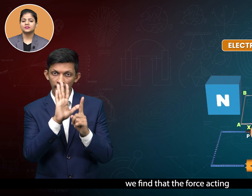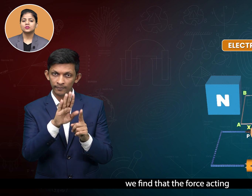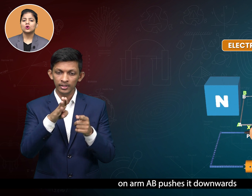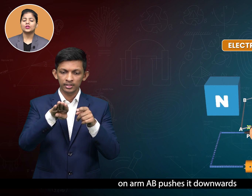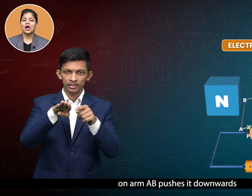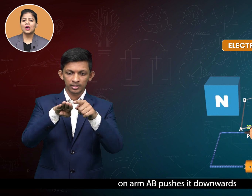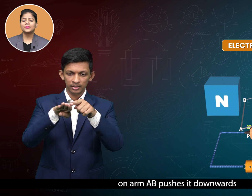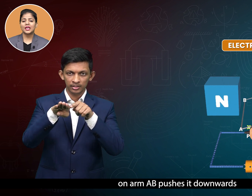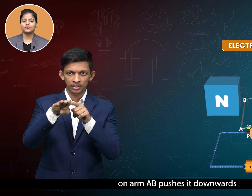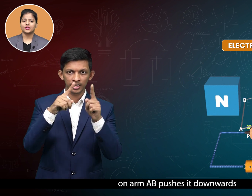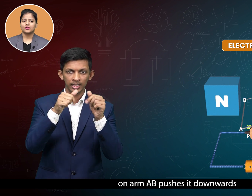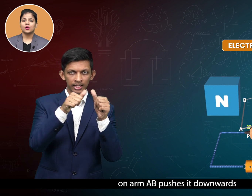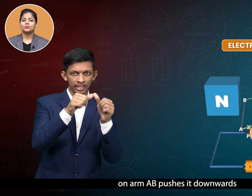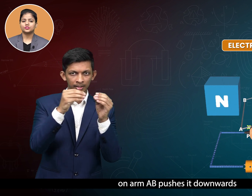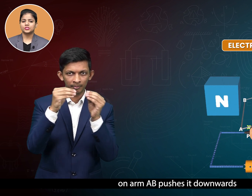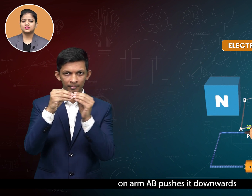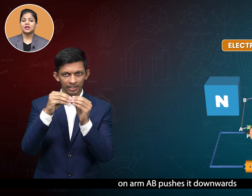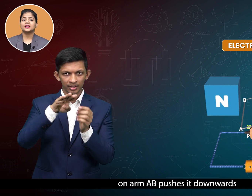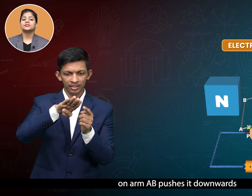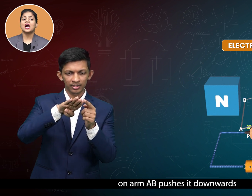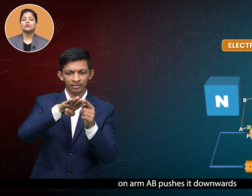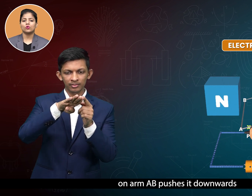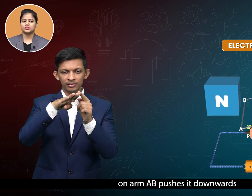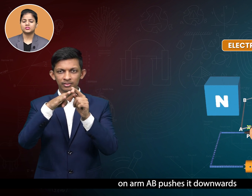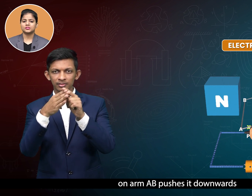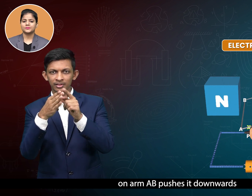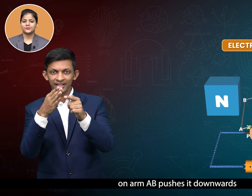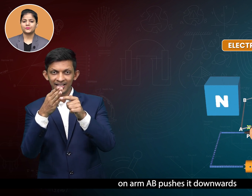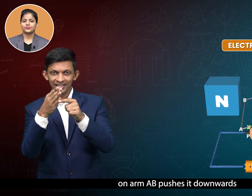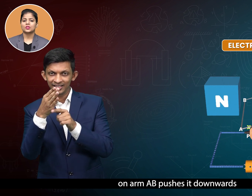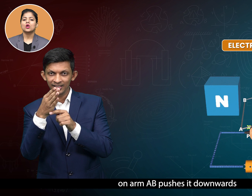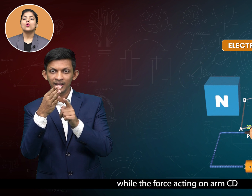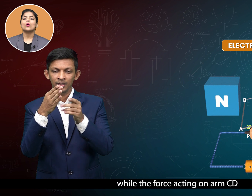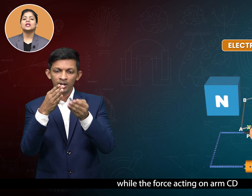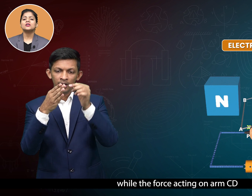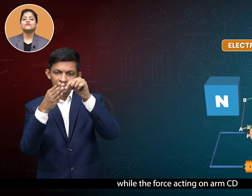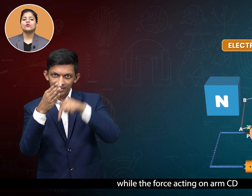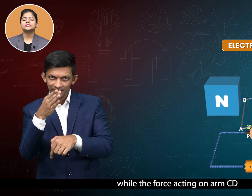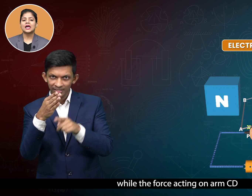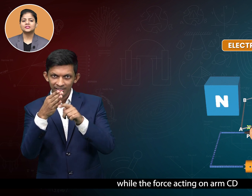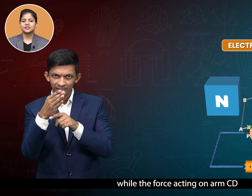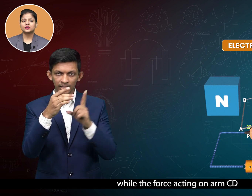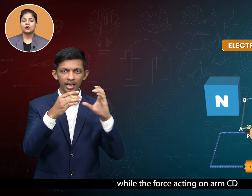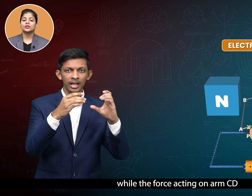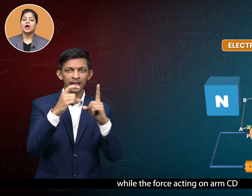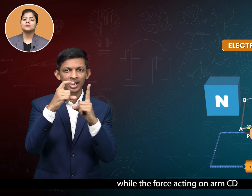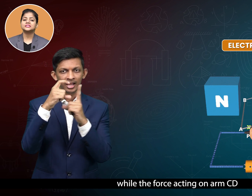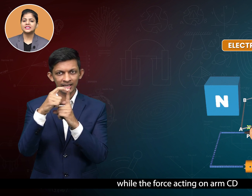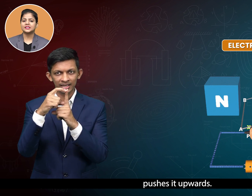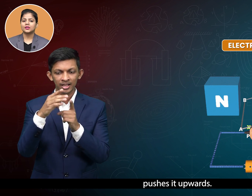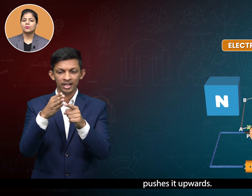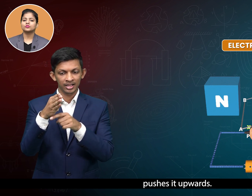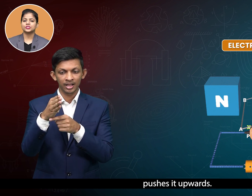acting on arm AB pushes it downwards while the force acting on